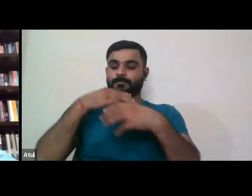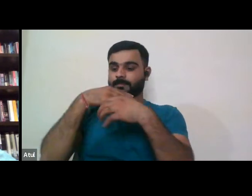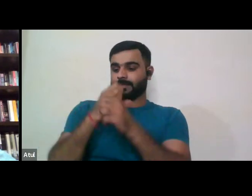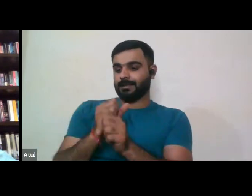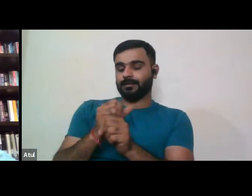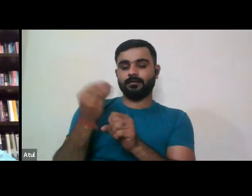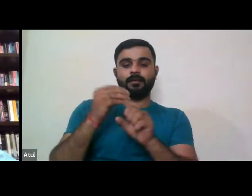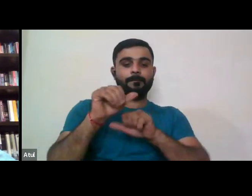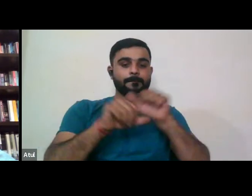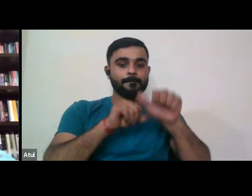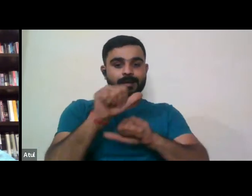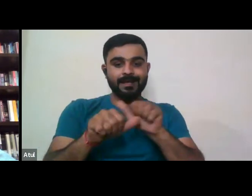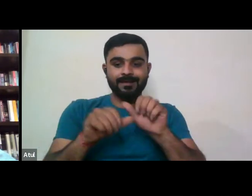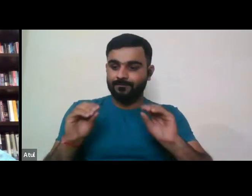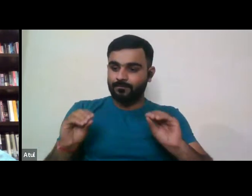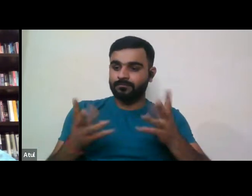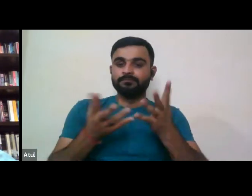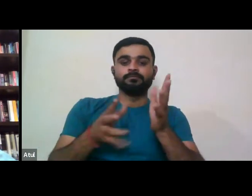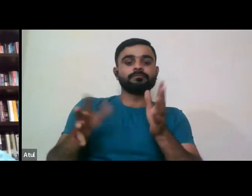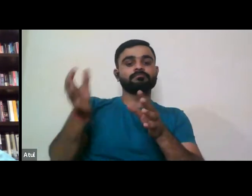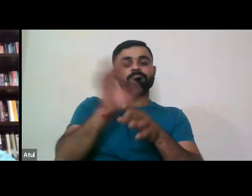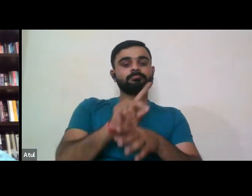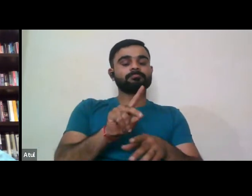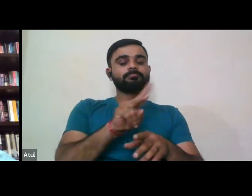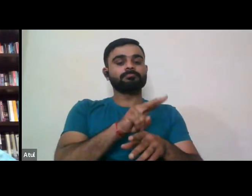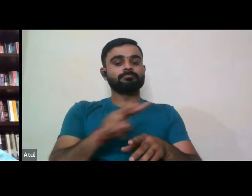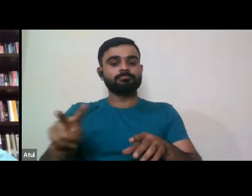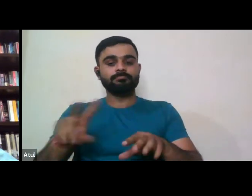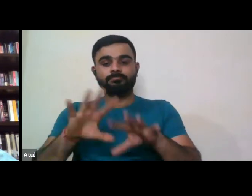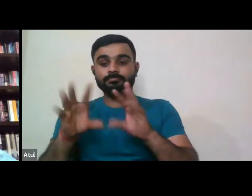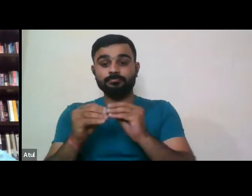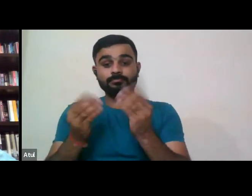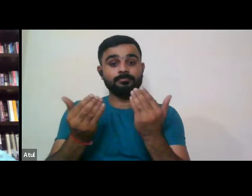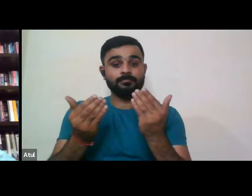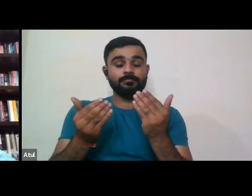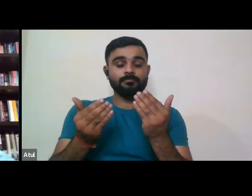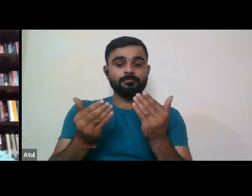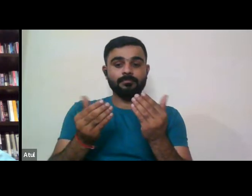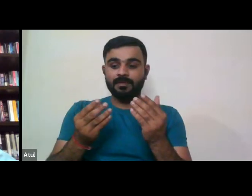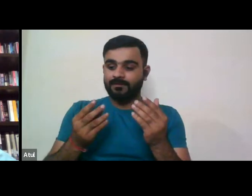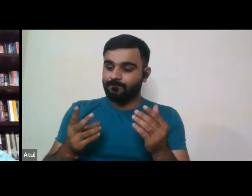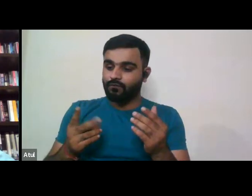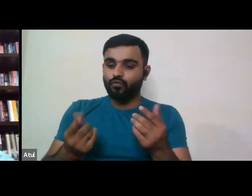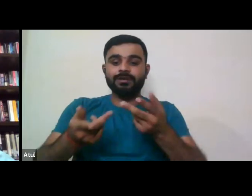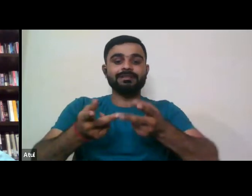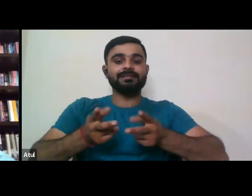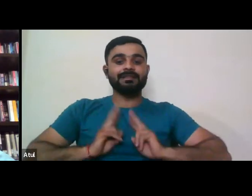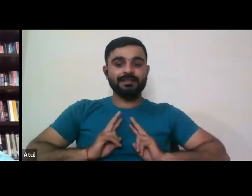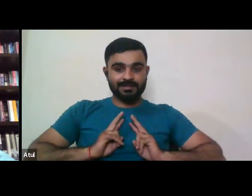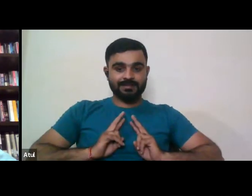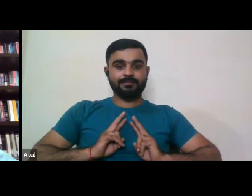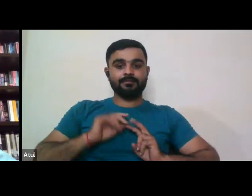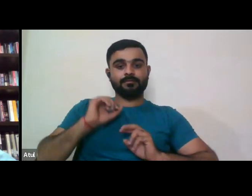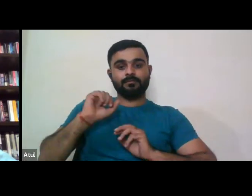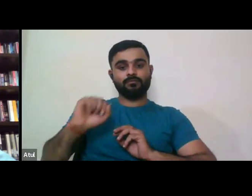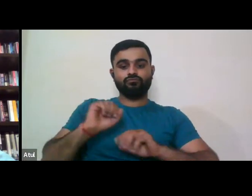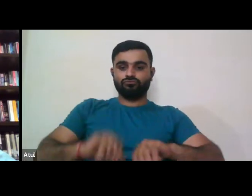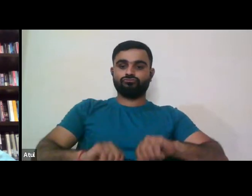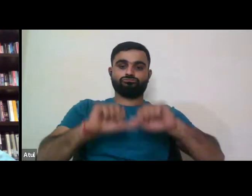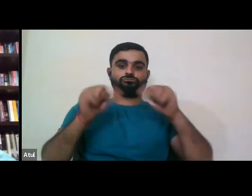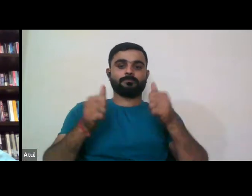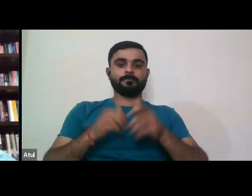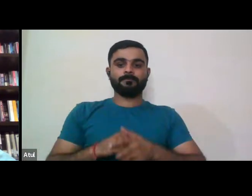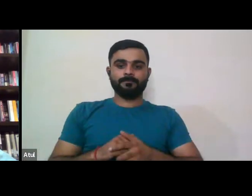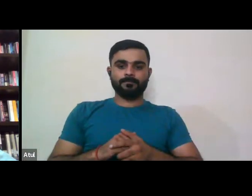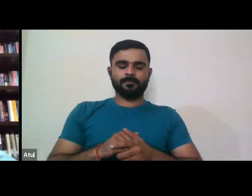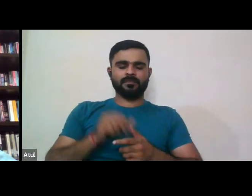few processes, bringing in a few reforms, all of which can be immediately reversed by his successor.